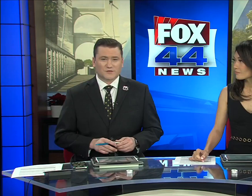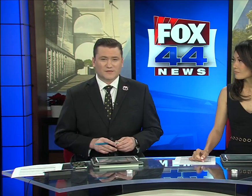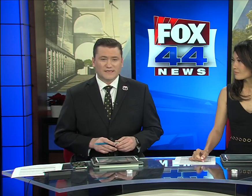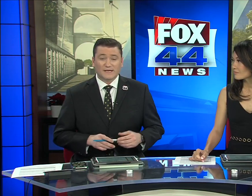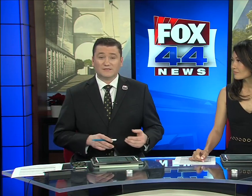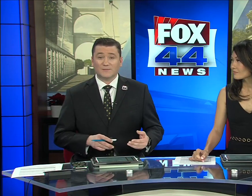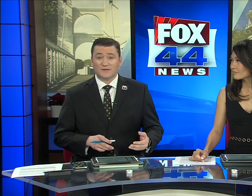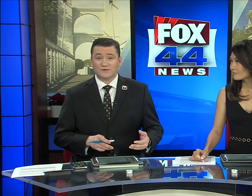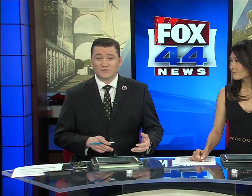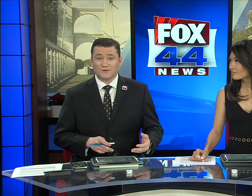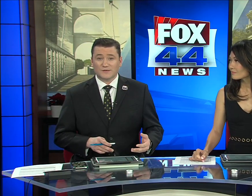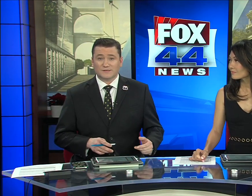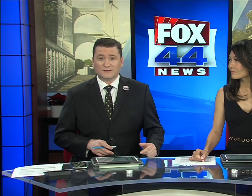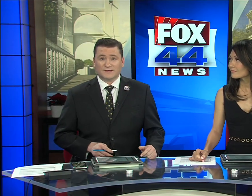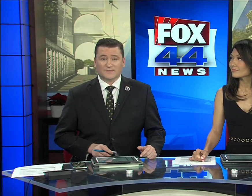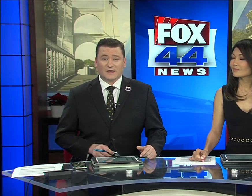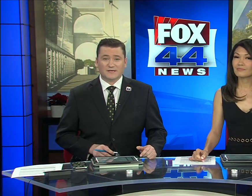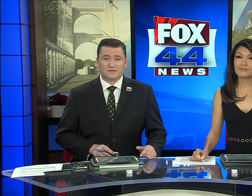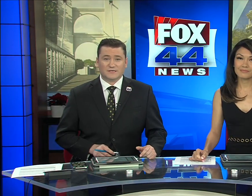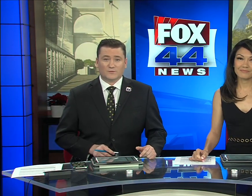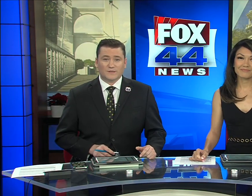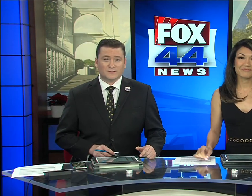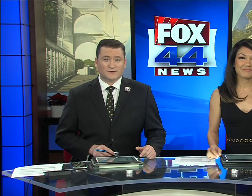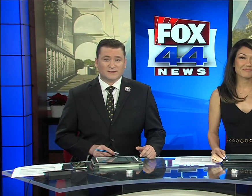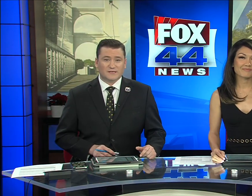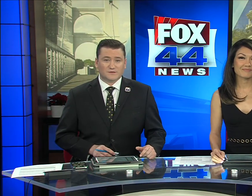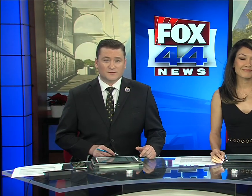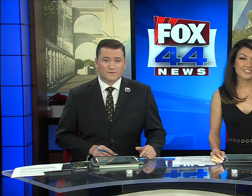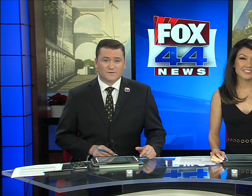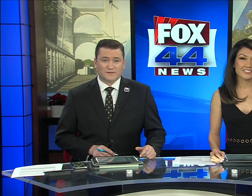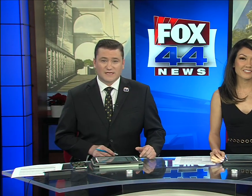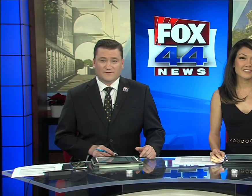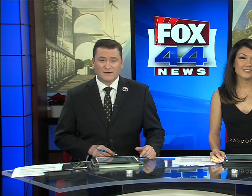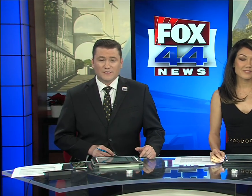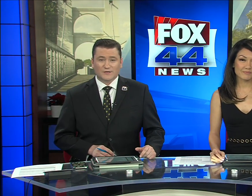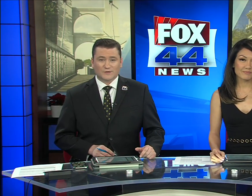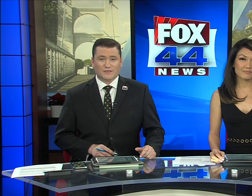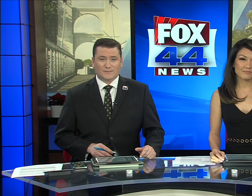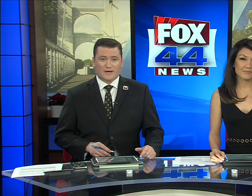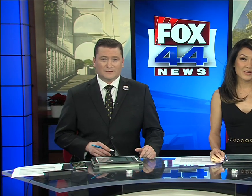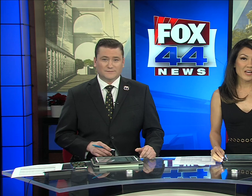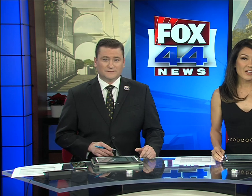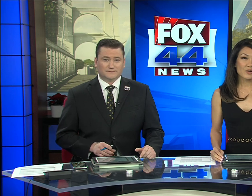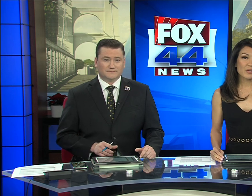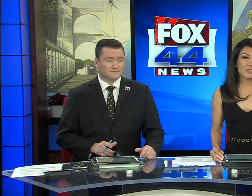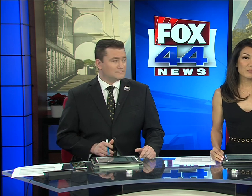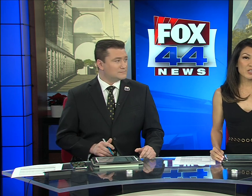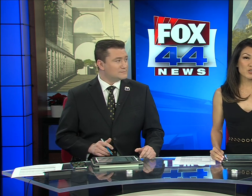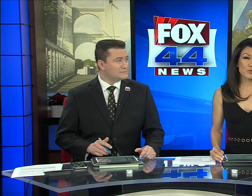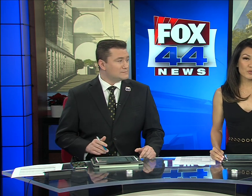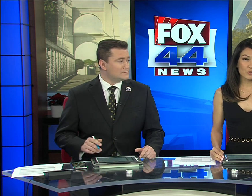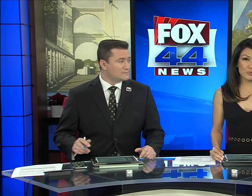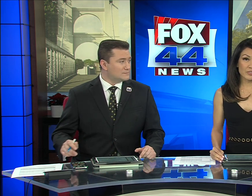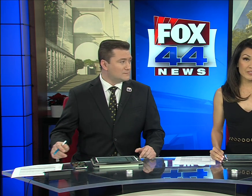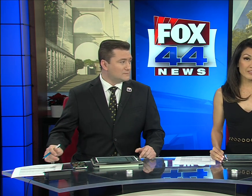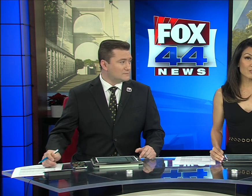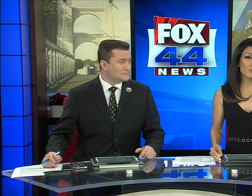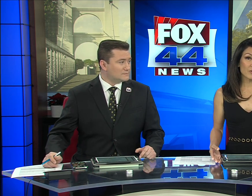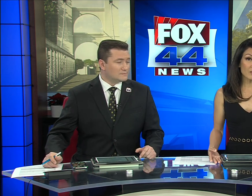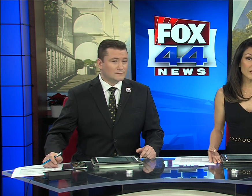That's something the students at the Temple ISD Regional Day School for the Deaf are learning about. They wanted to make sure their superintendent felt like